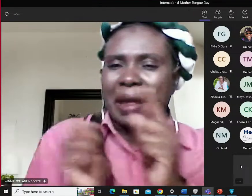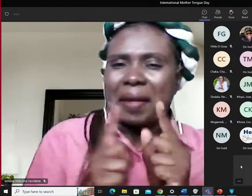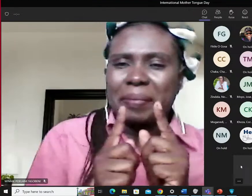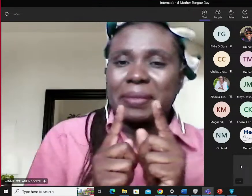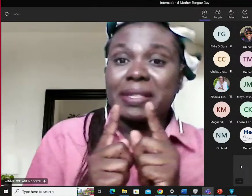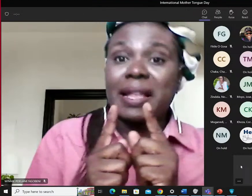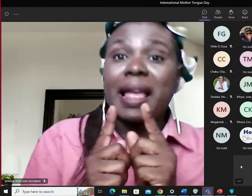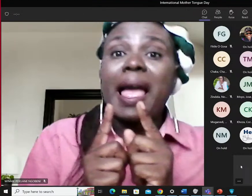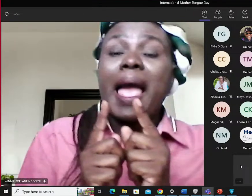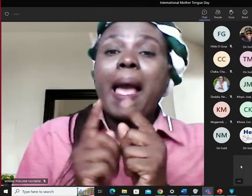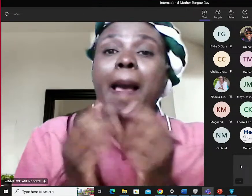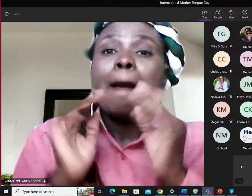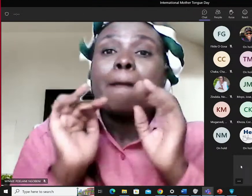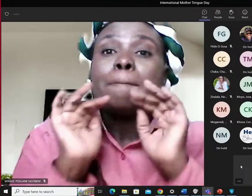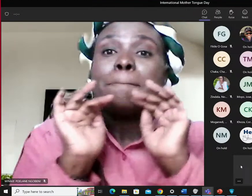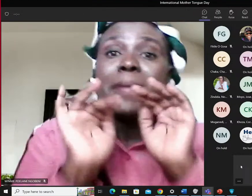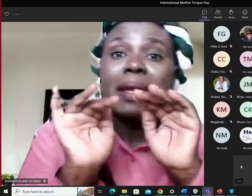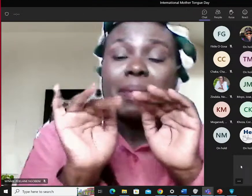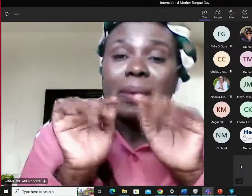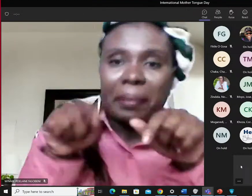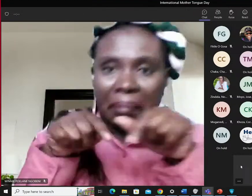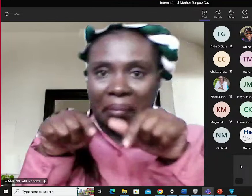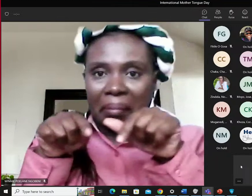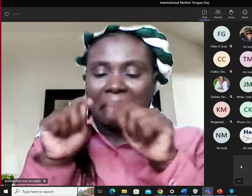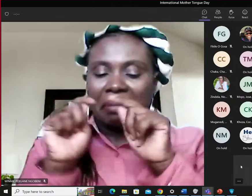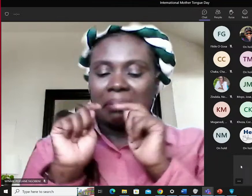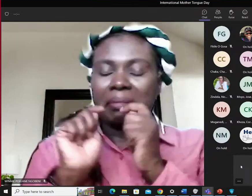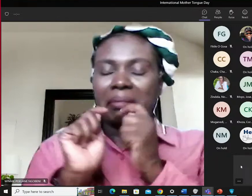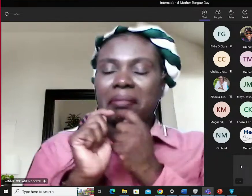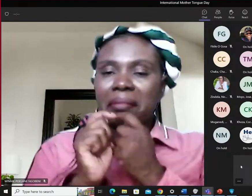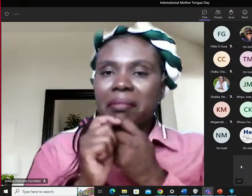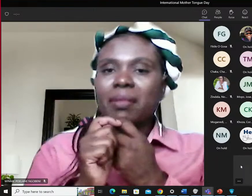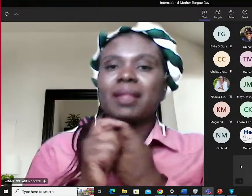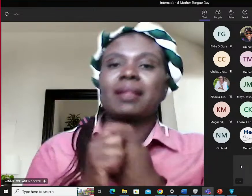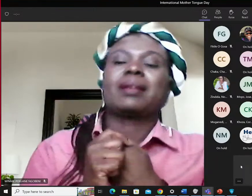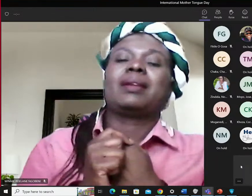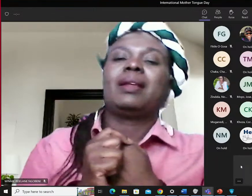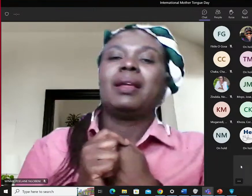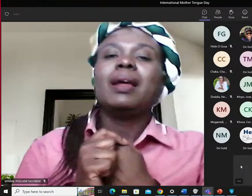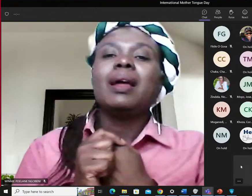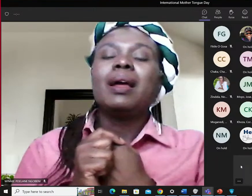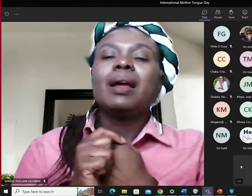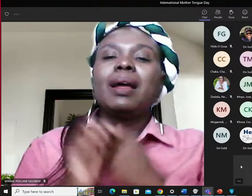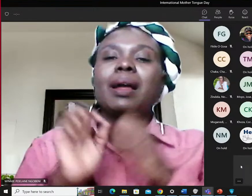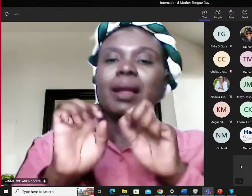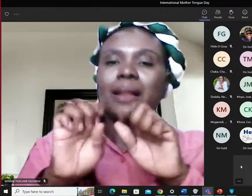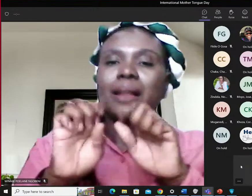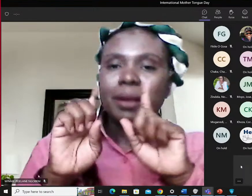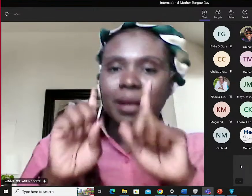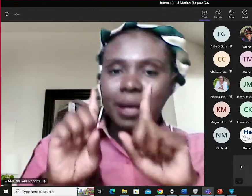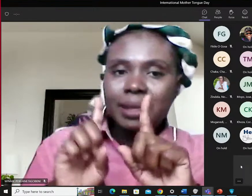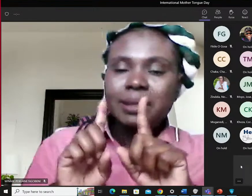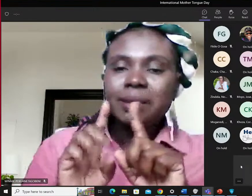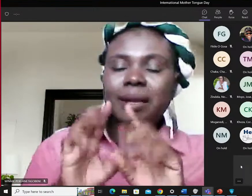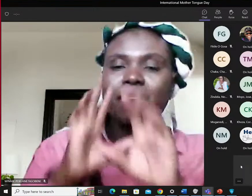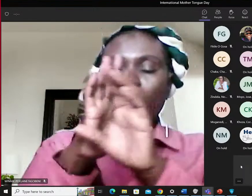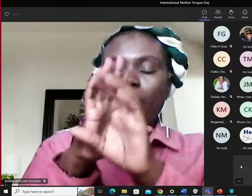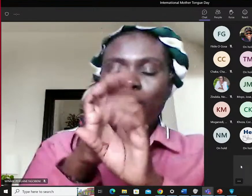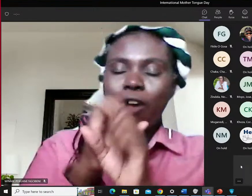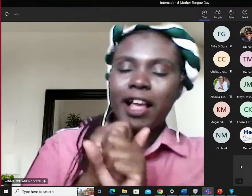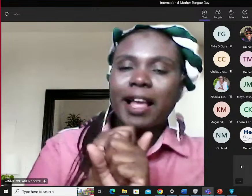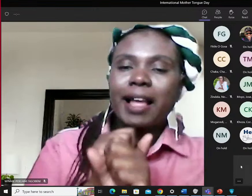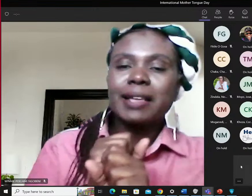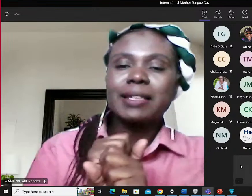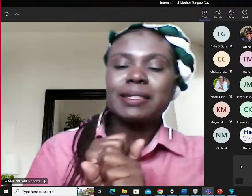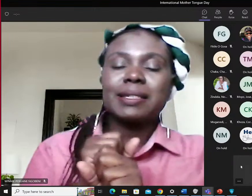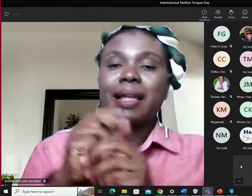afraid of change. So academics were so concerned about this translation of these exam question papers that how